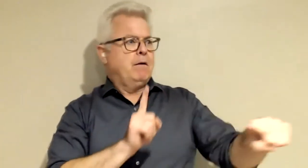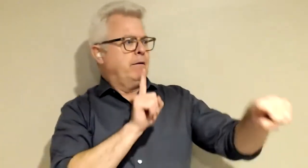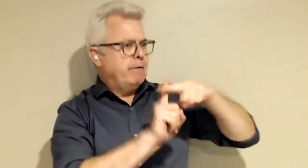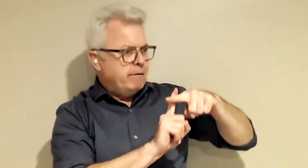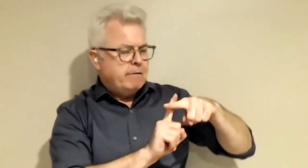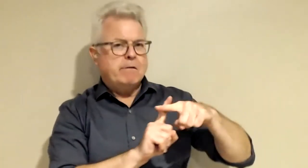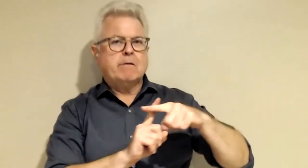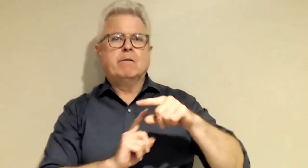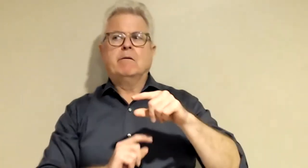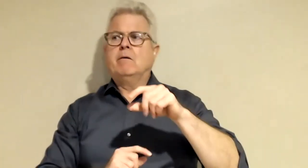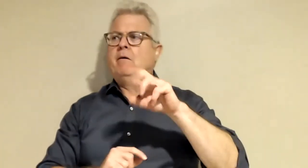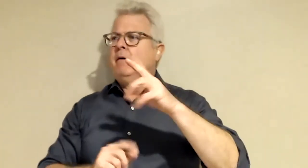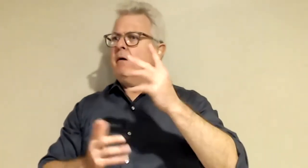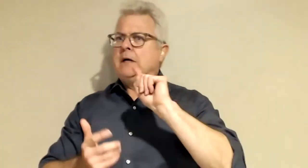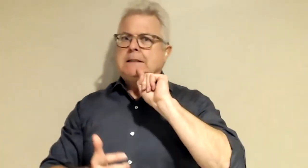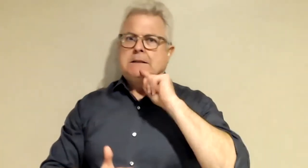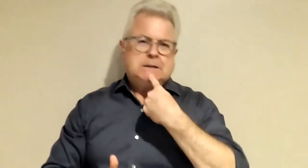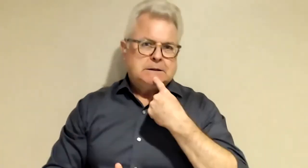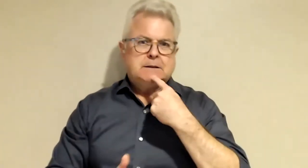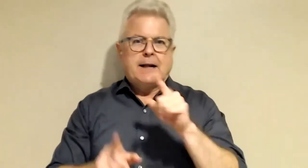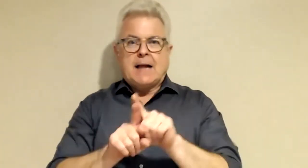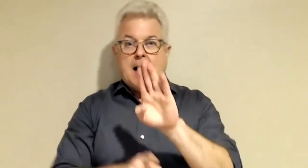terms of the people, you know, getting sick, testing positive,